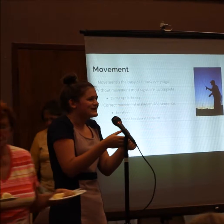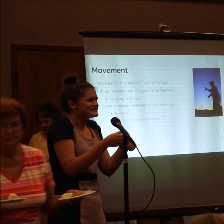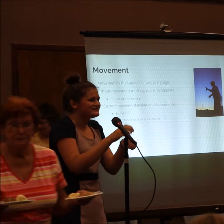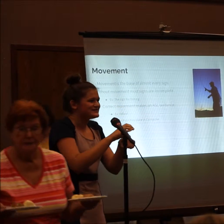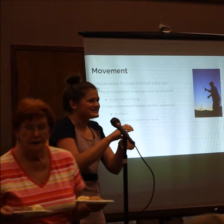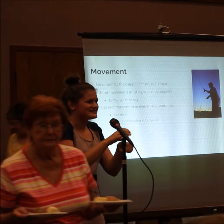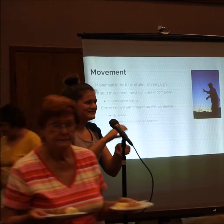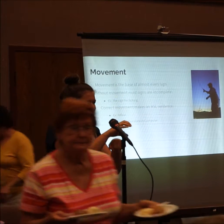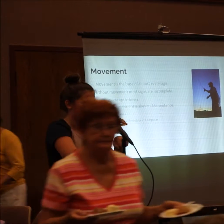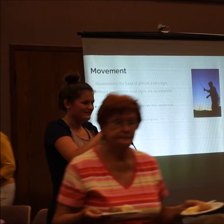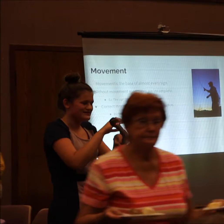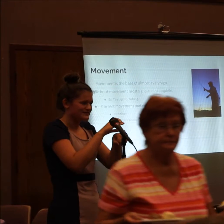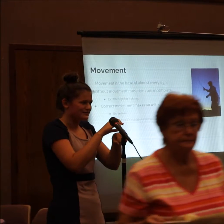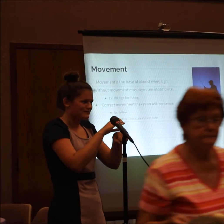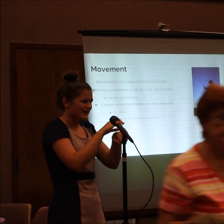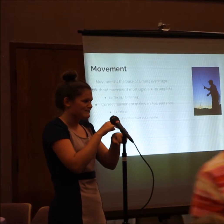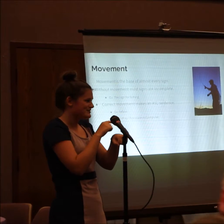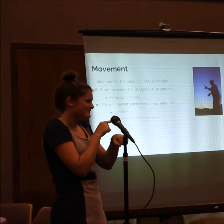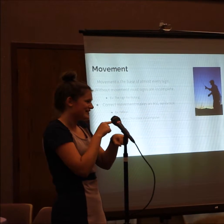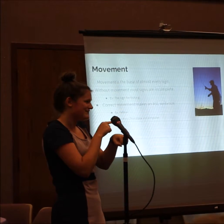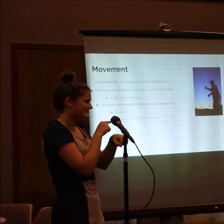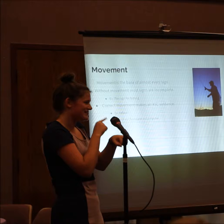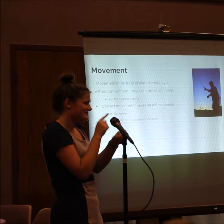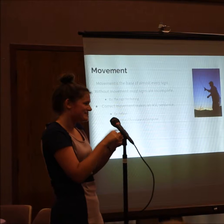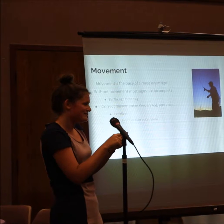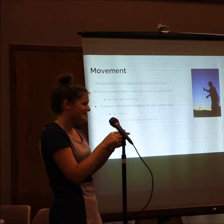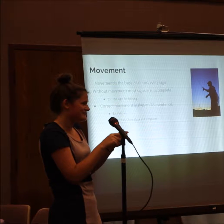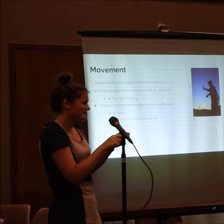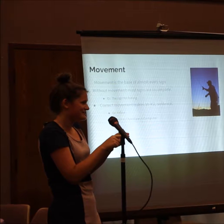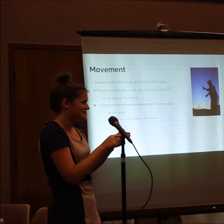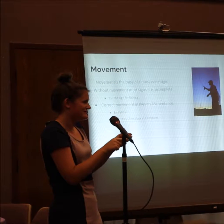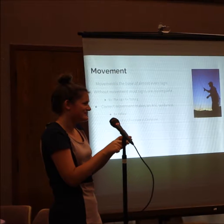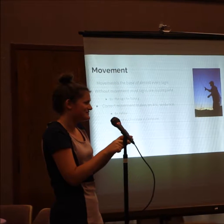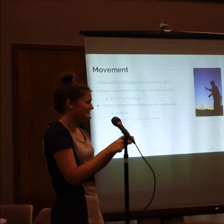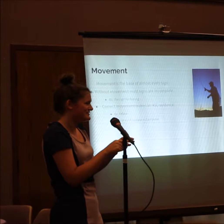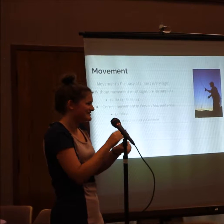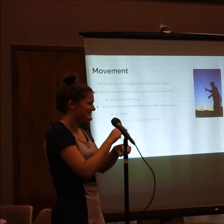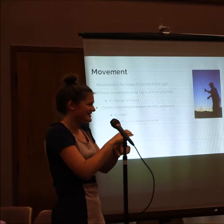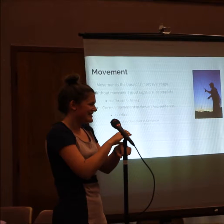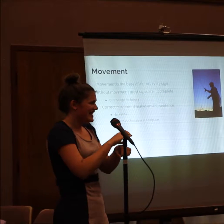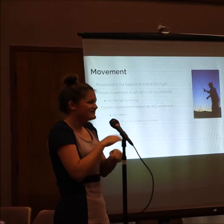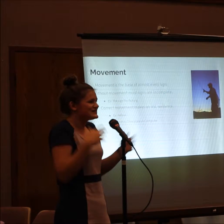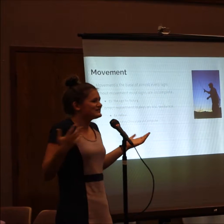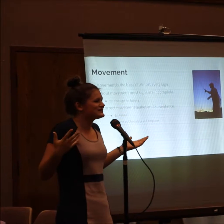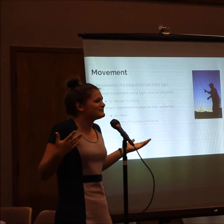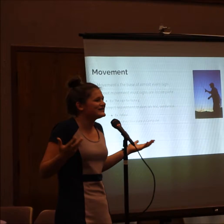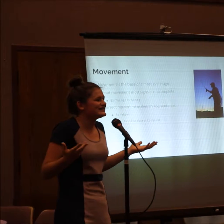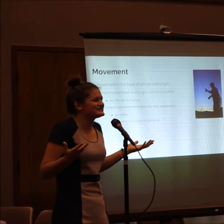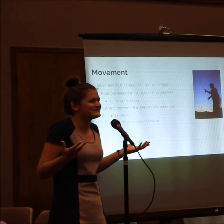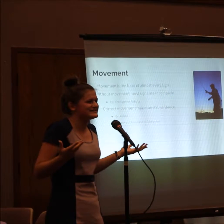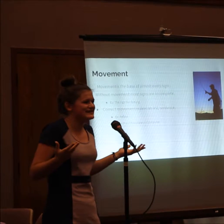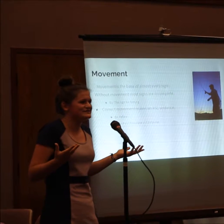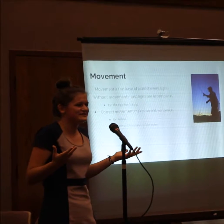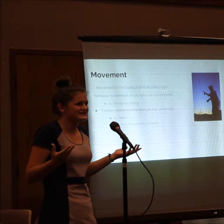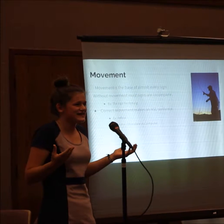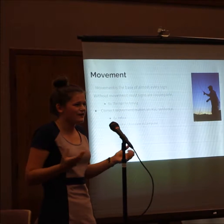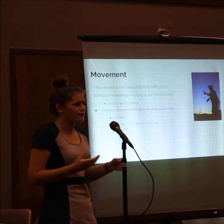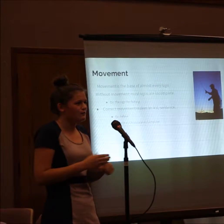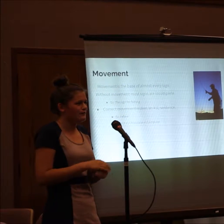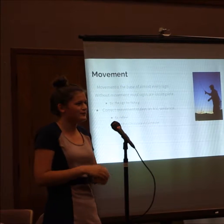sometimes confuse it still. Like, I'll see it at the corner of my eye, I'm like, wait, was that chocolate, church, or computer? And they're two completely different signs. You can say, oh, I'm